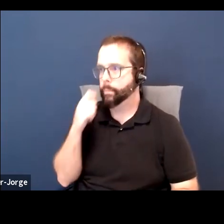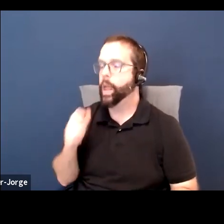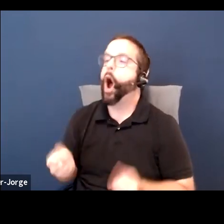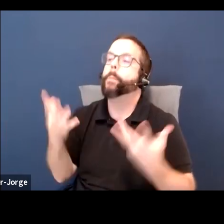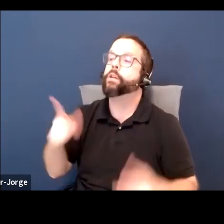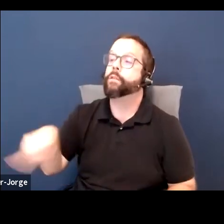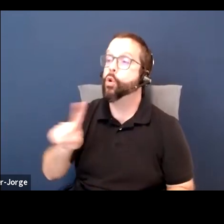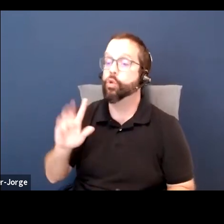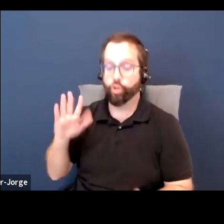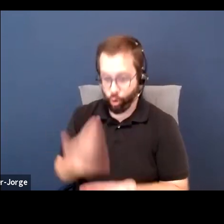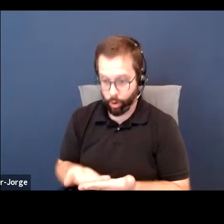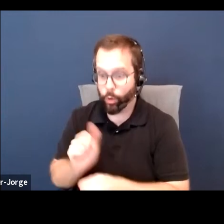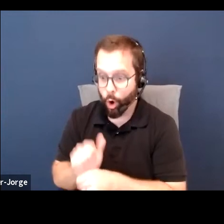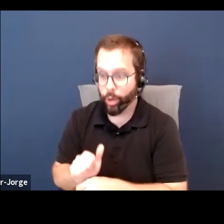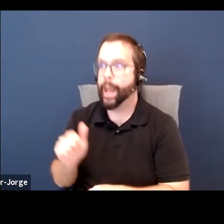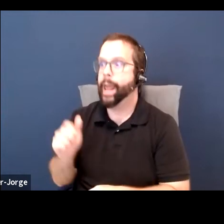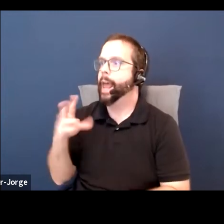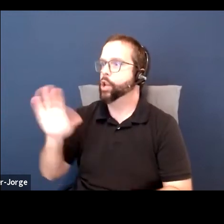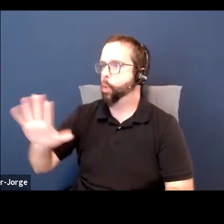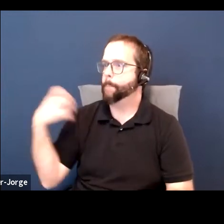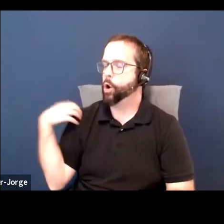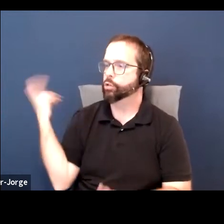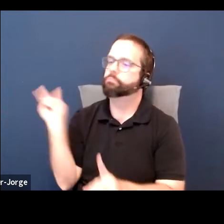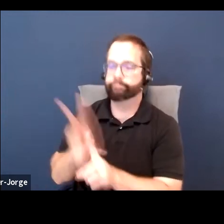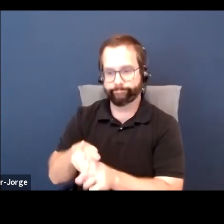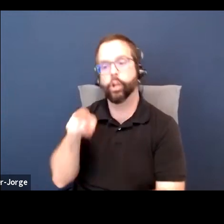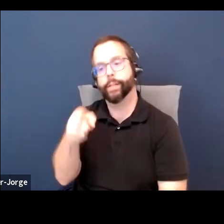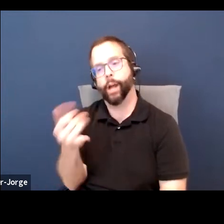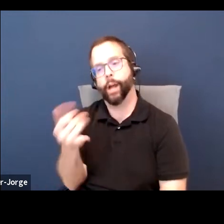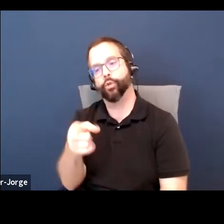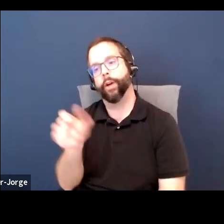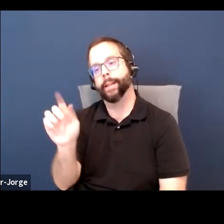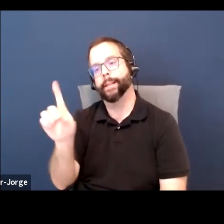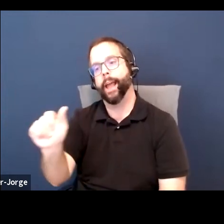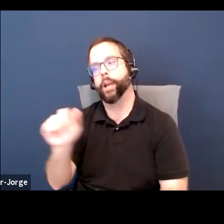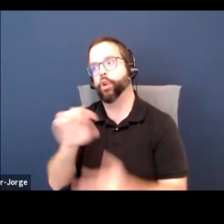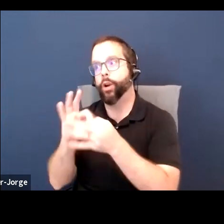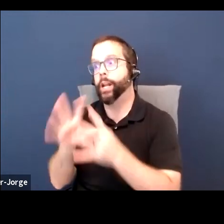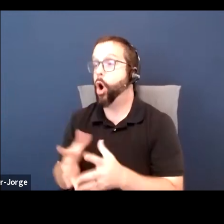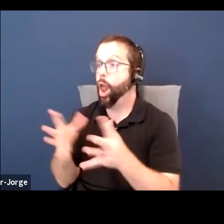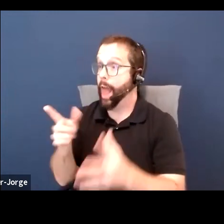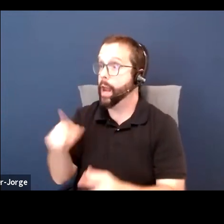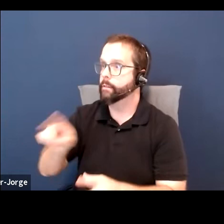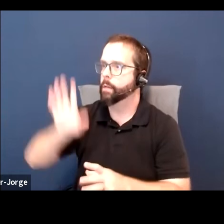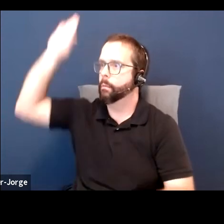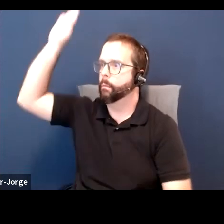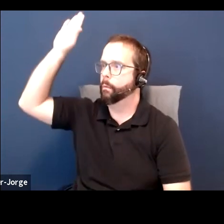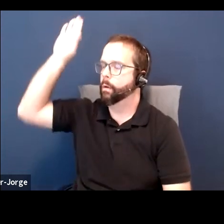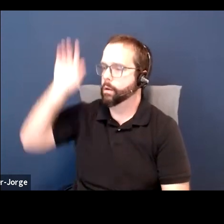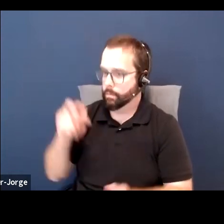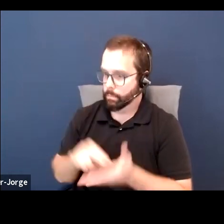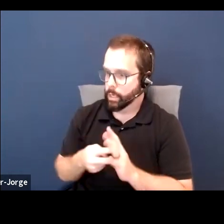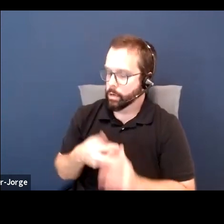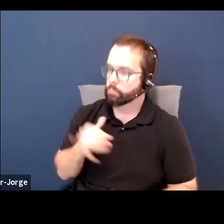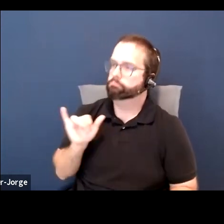you were told that you were now going to be the ADA coordinator? And so many people raise their hands. So a lot of people,